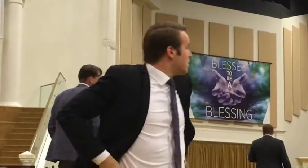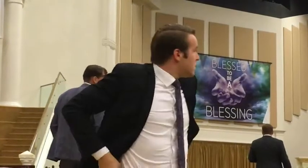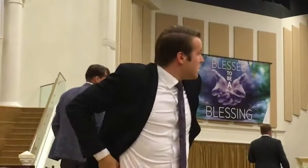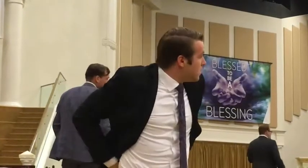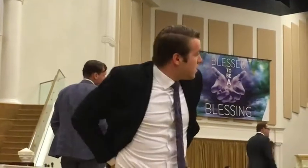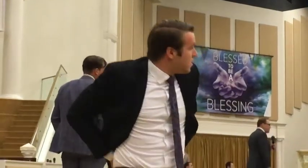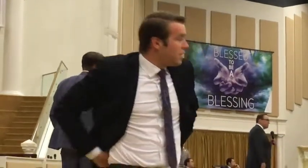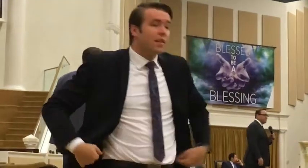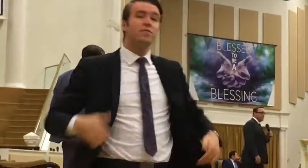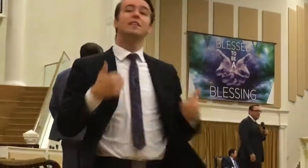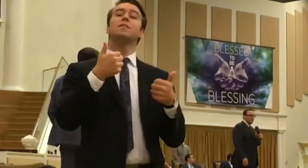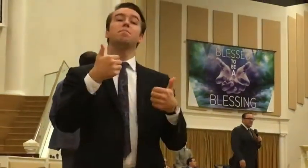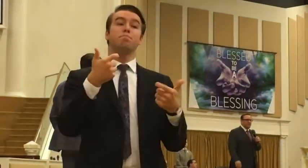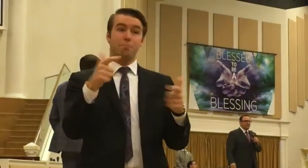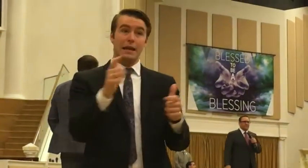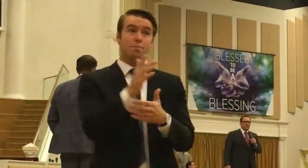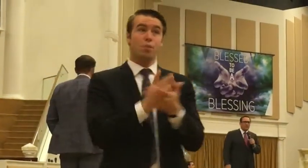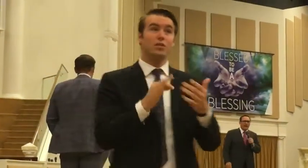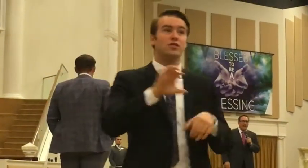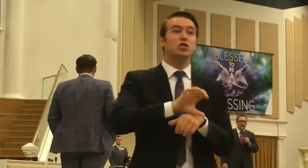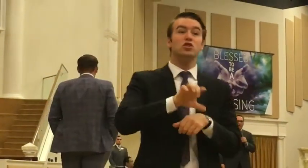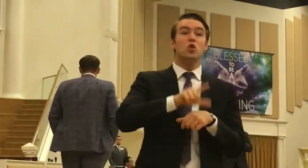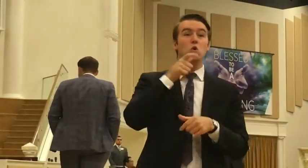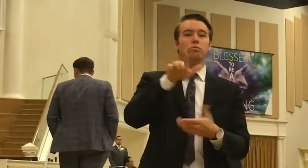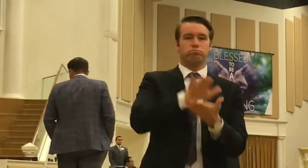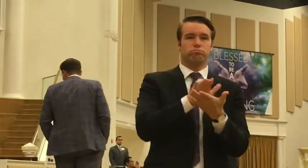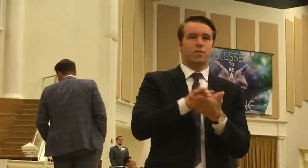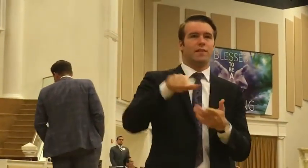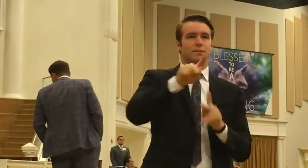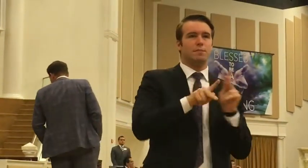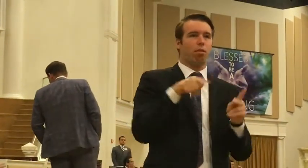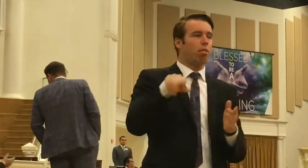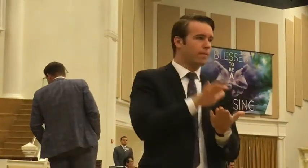A big portion of this church. Give this group a big hand right now.